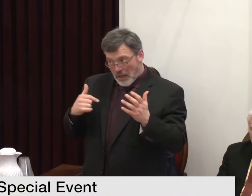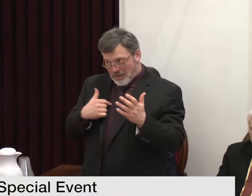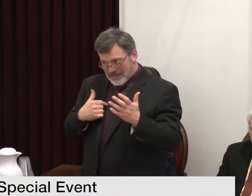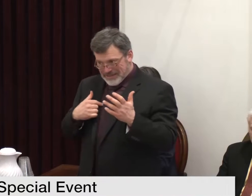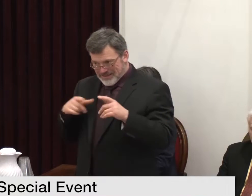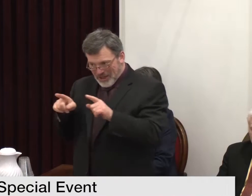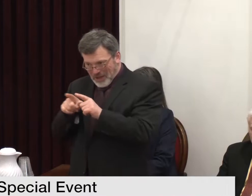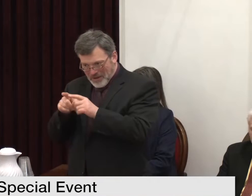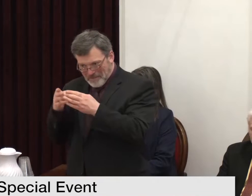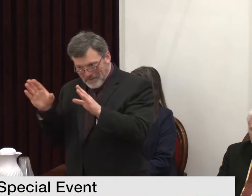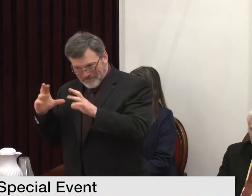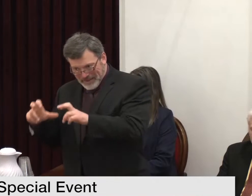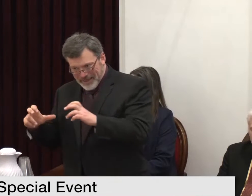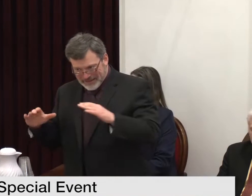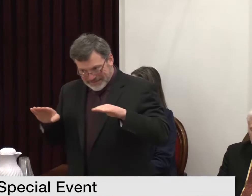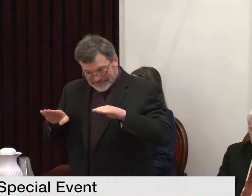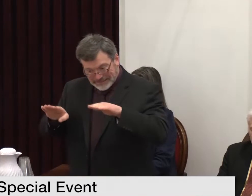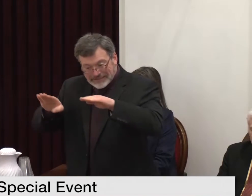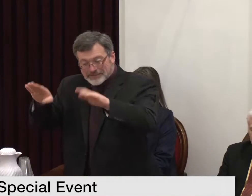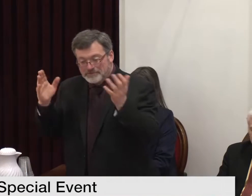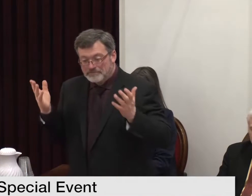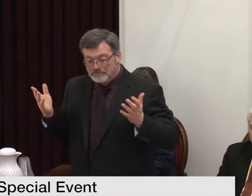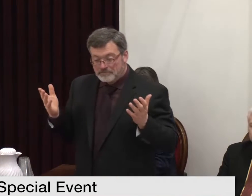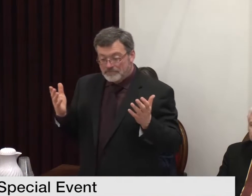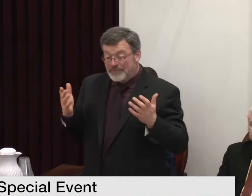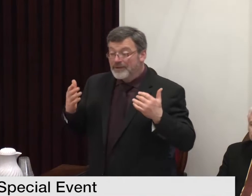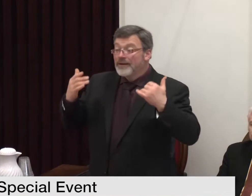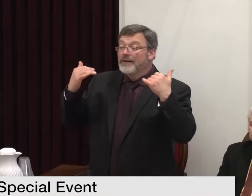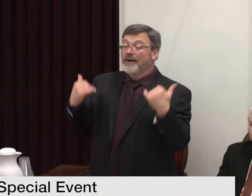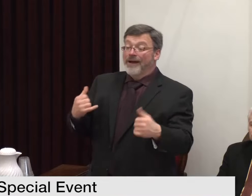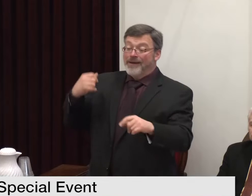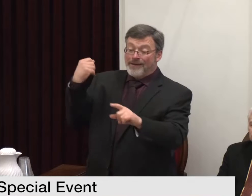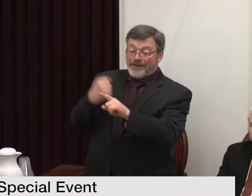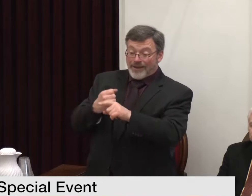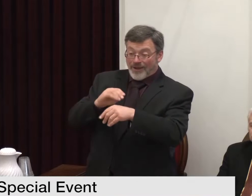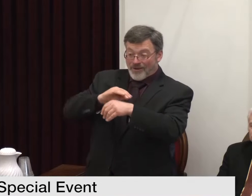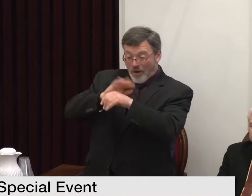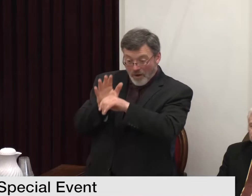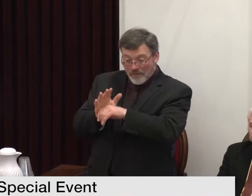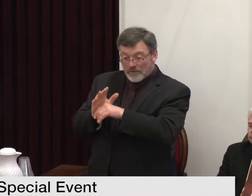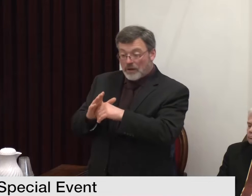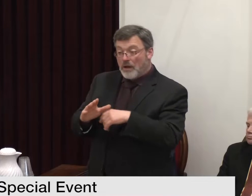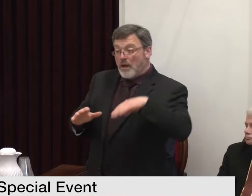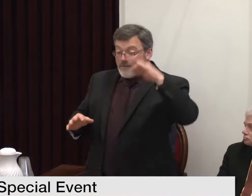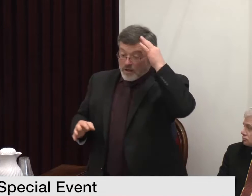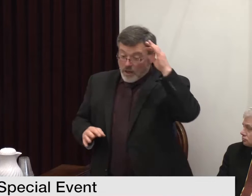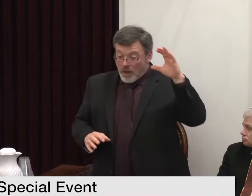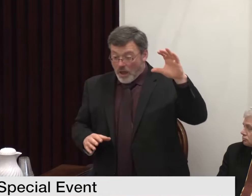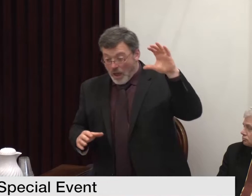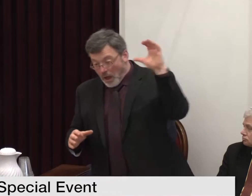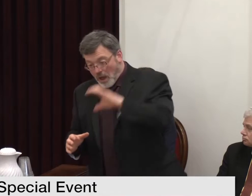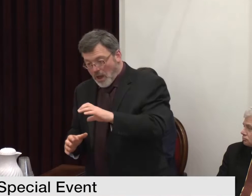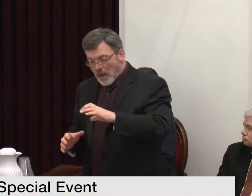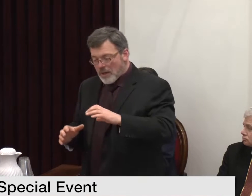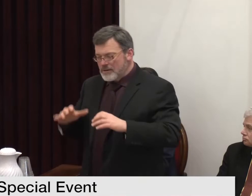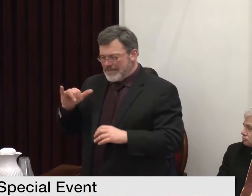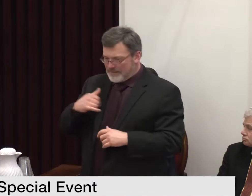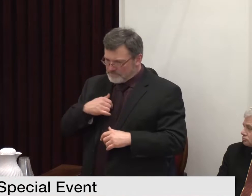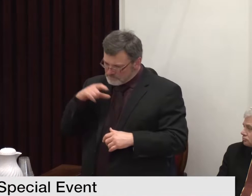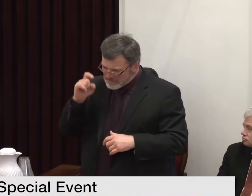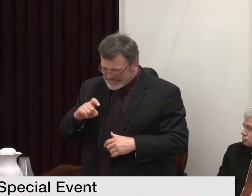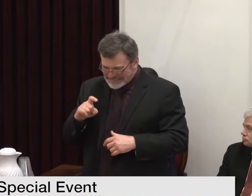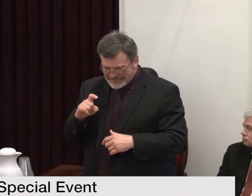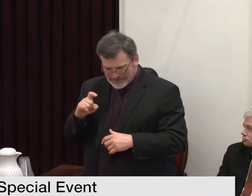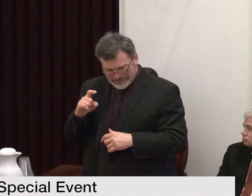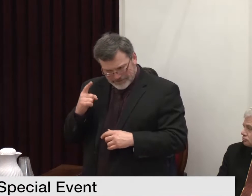And with post-pandemic federal aid, we've shown that smart strategic investments can put us in a better